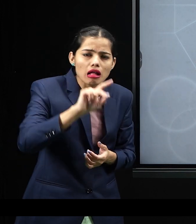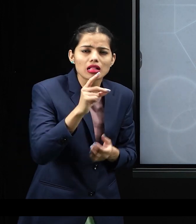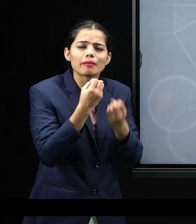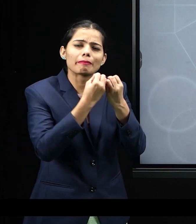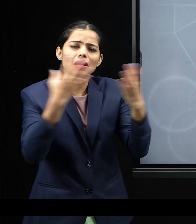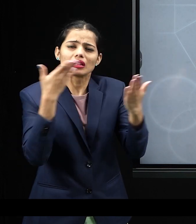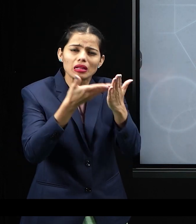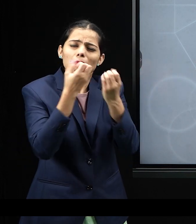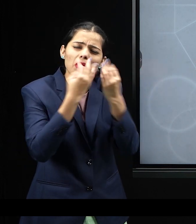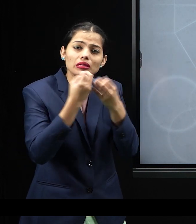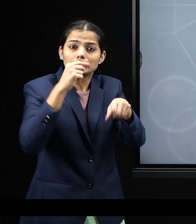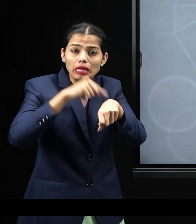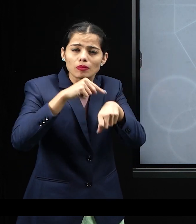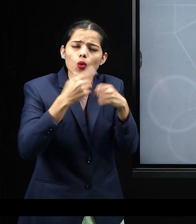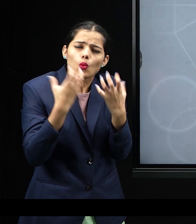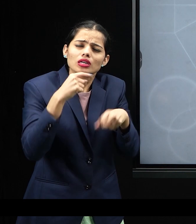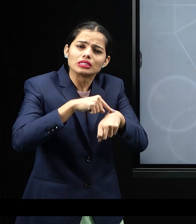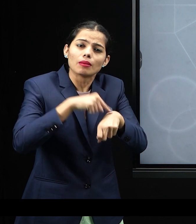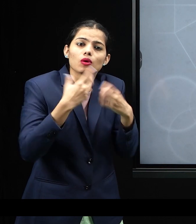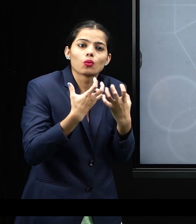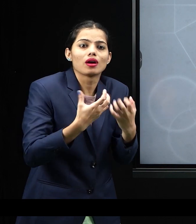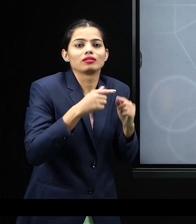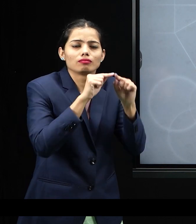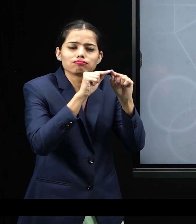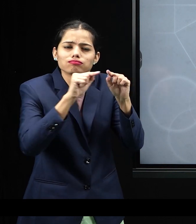Repeat this as many times as you desire.